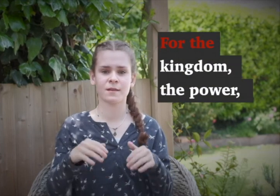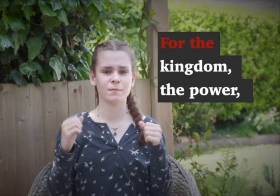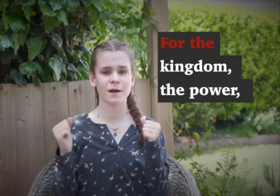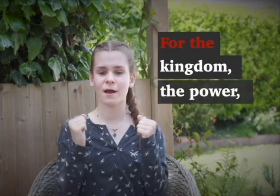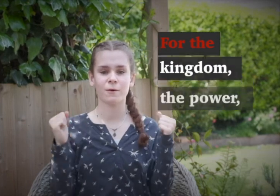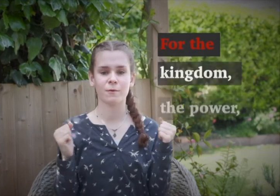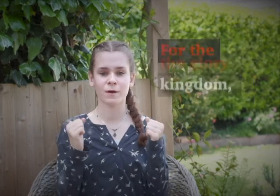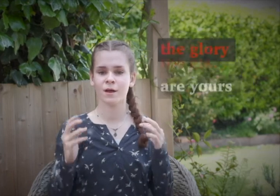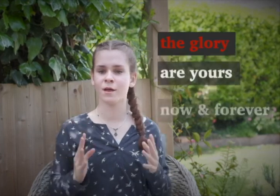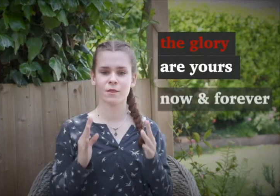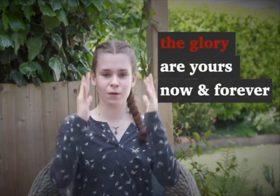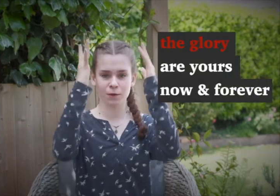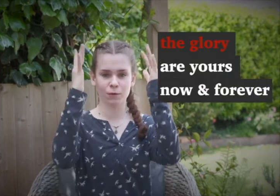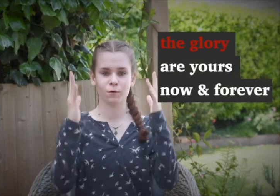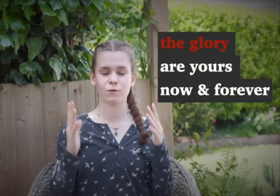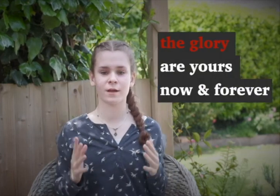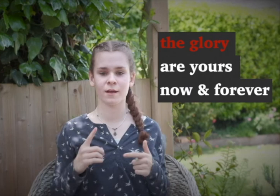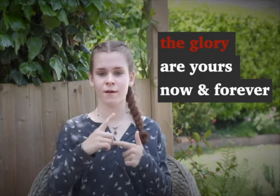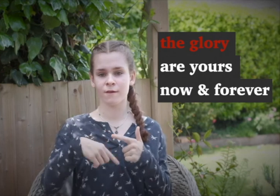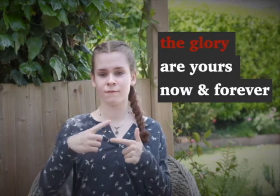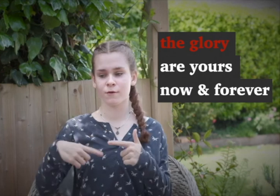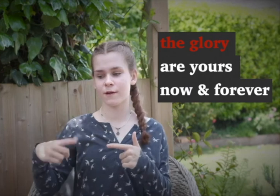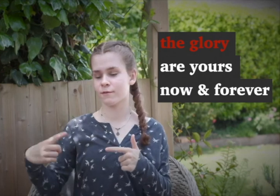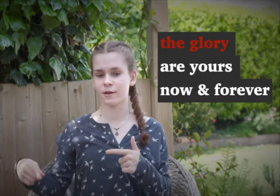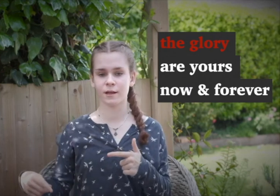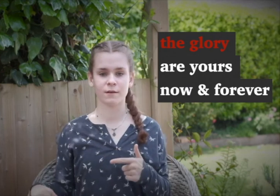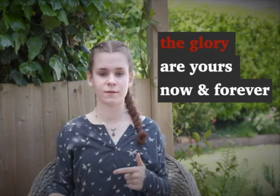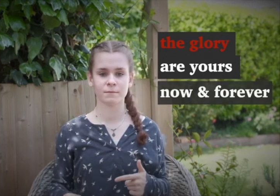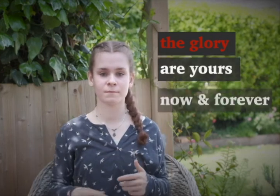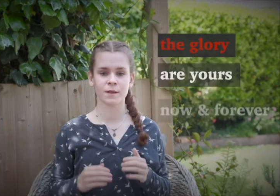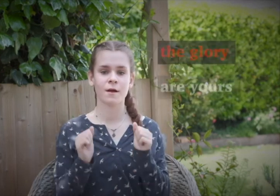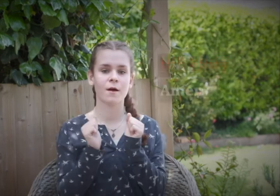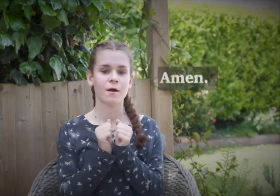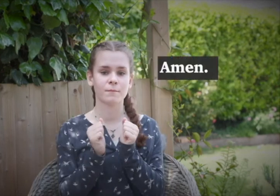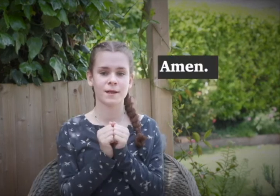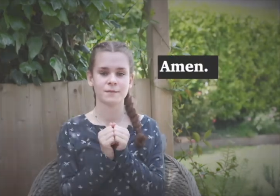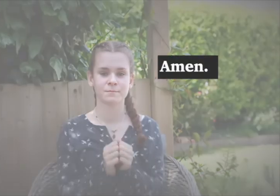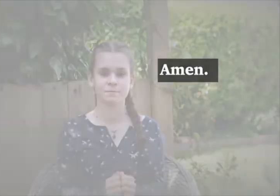power, the glory are yours now and forever. Amen.